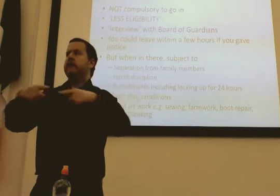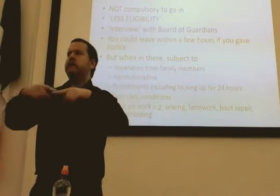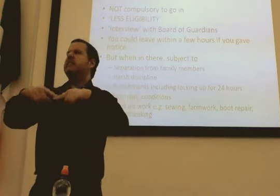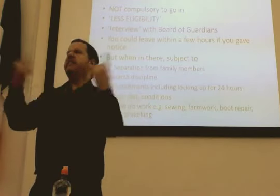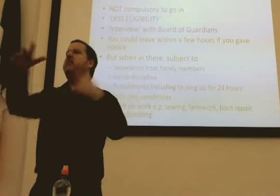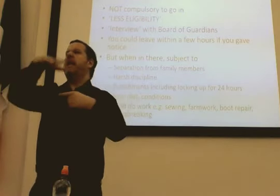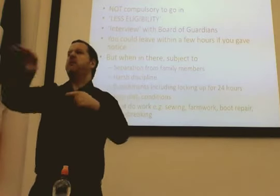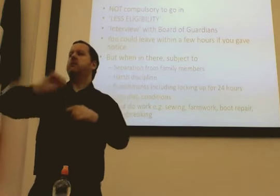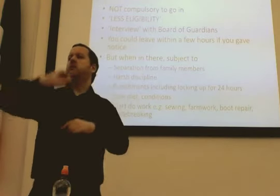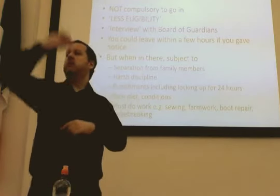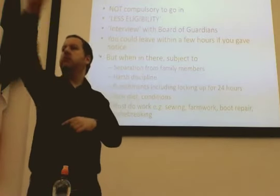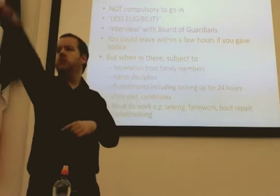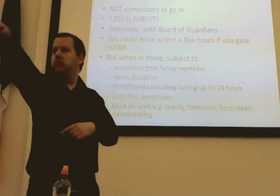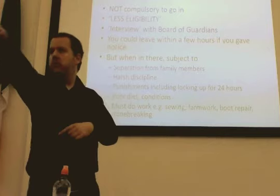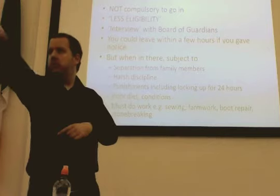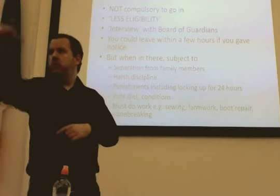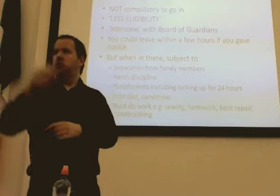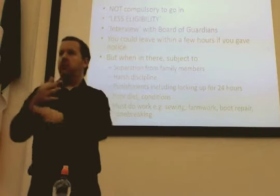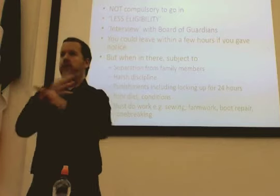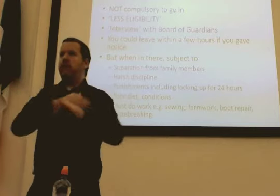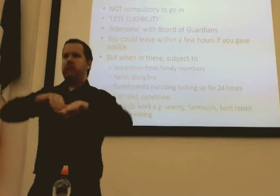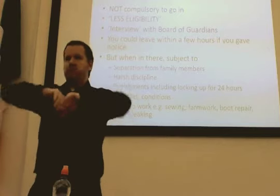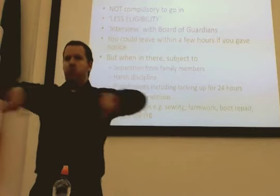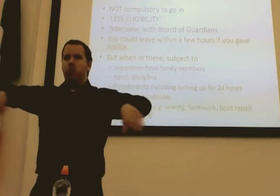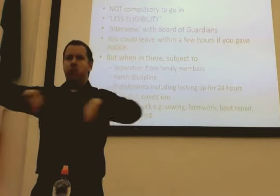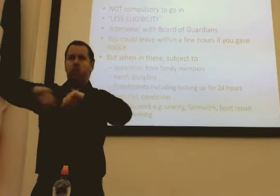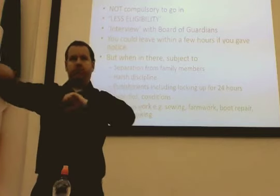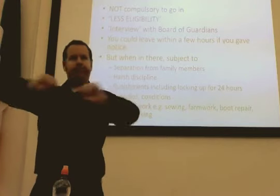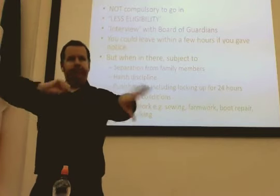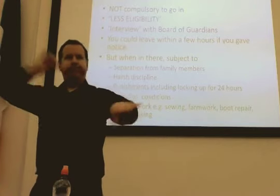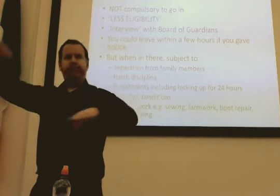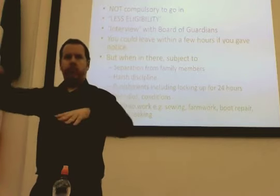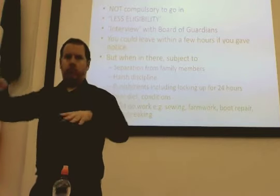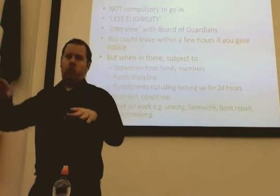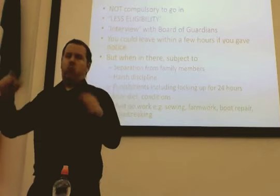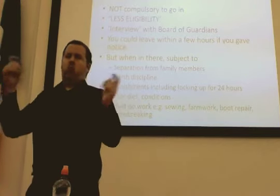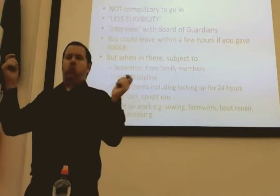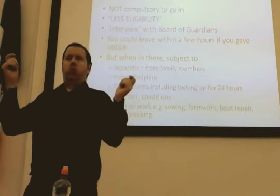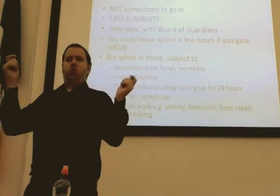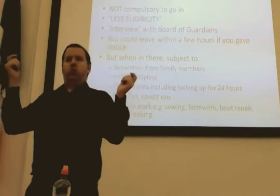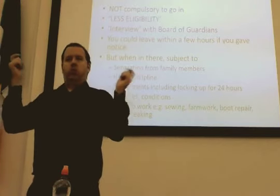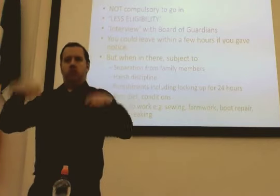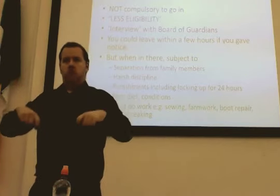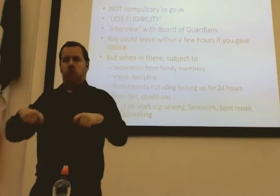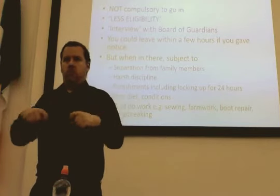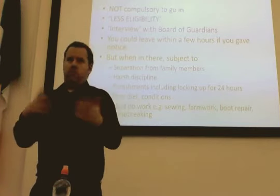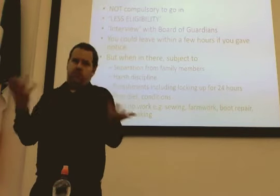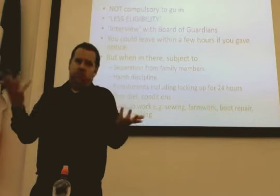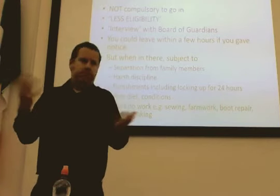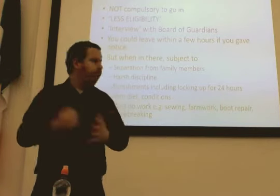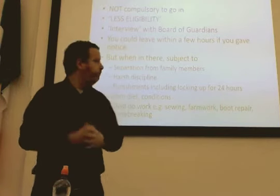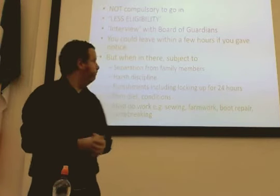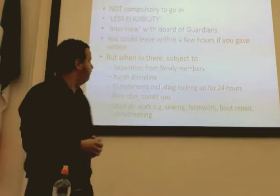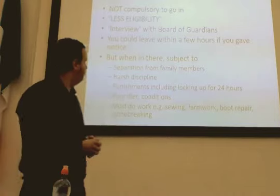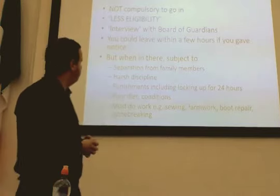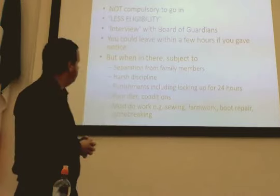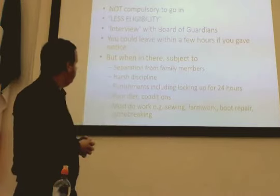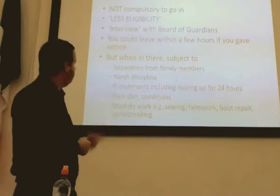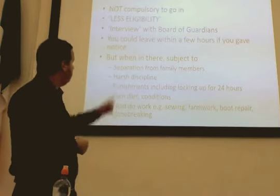they're actually separated. The mother and father are sent to different wings, and the children are sent to a different wing. So families were torn apart, so it was